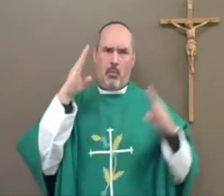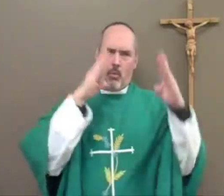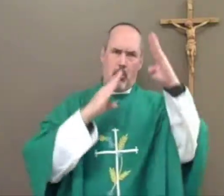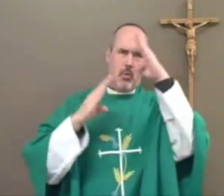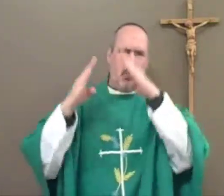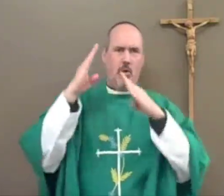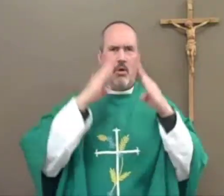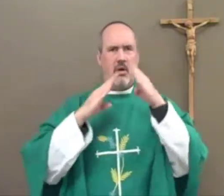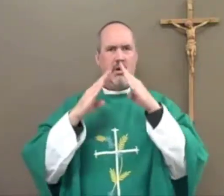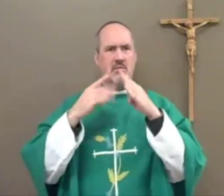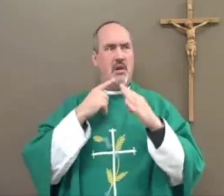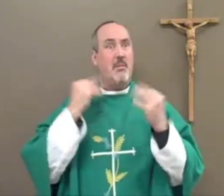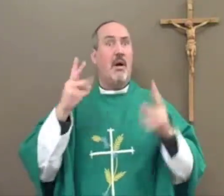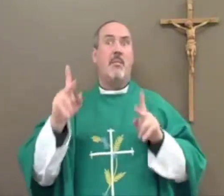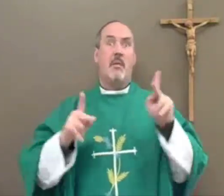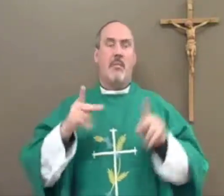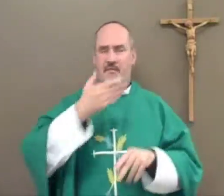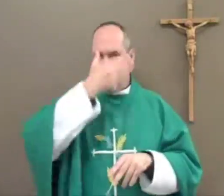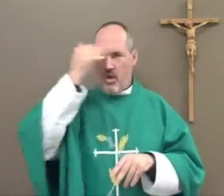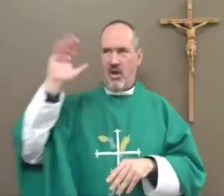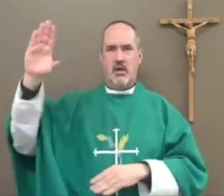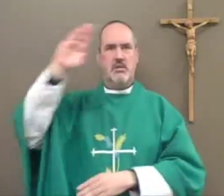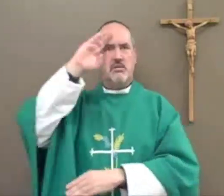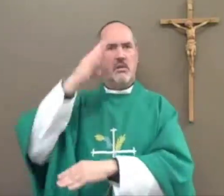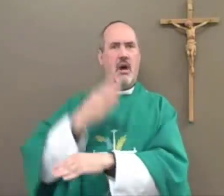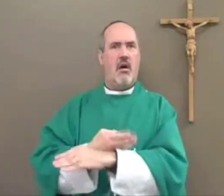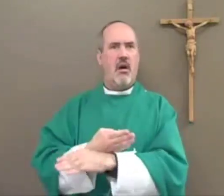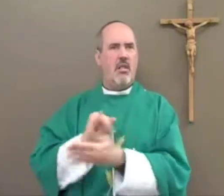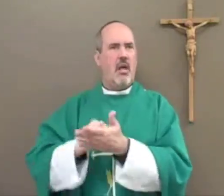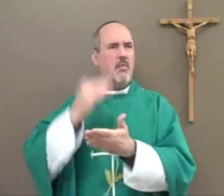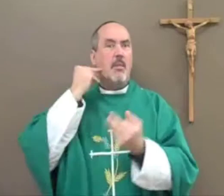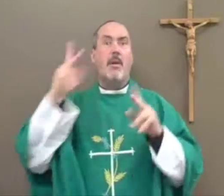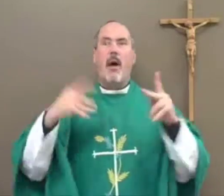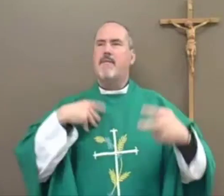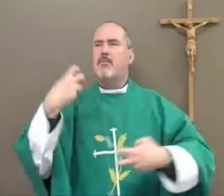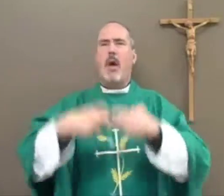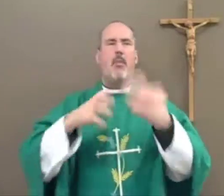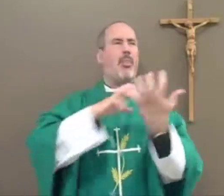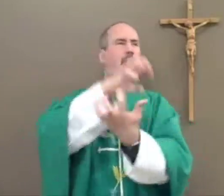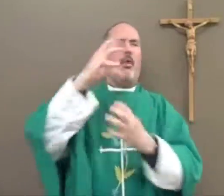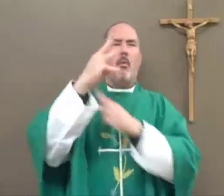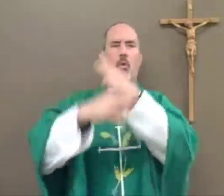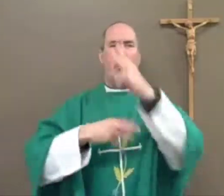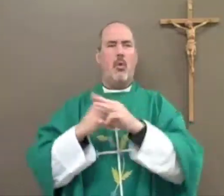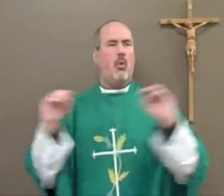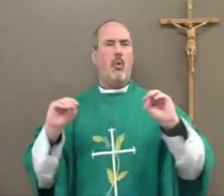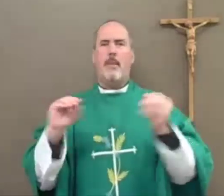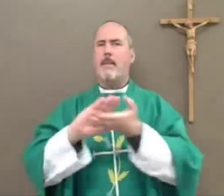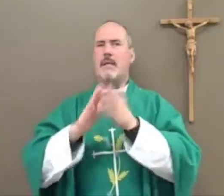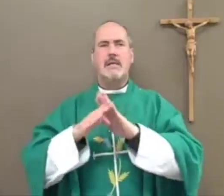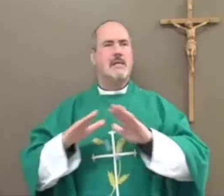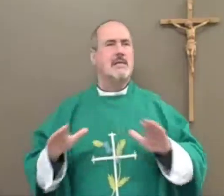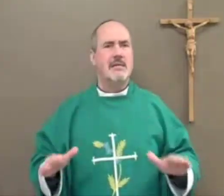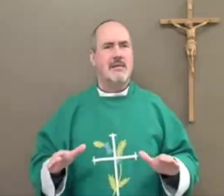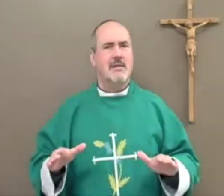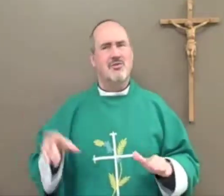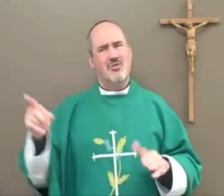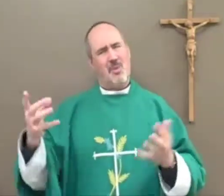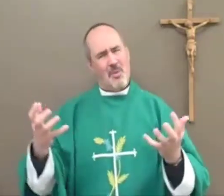Mary is concerned that so many people have forgotten about her son, Jesus, and that we have so many problems and turmoil in the world that there's just